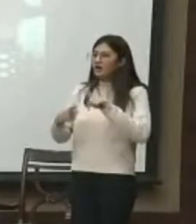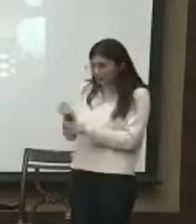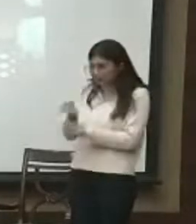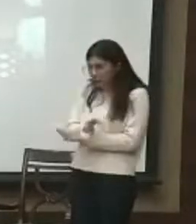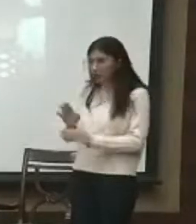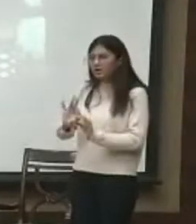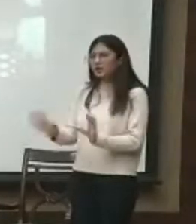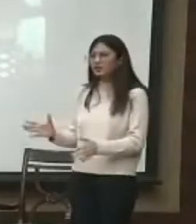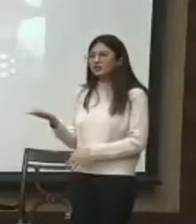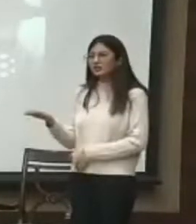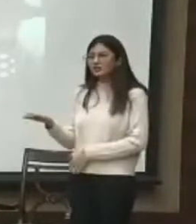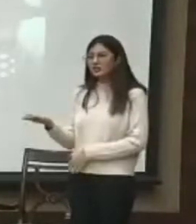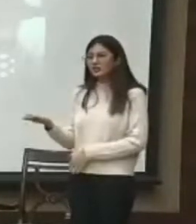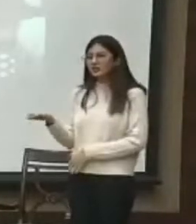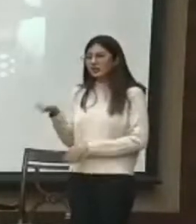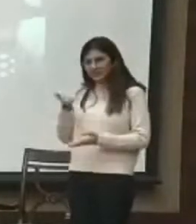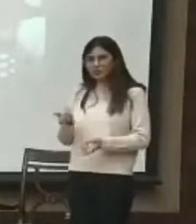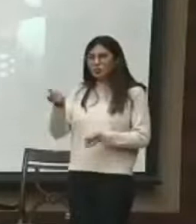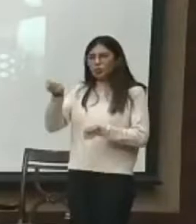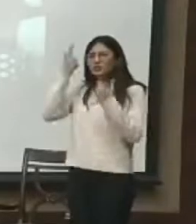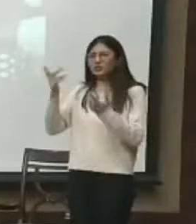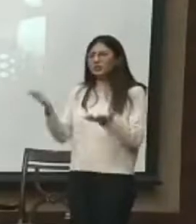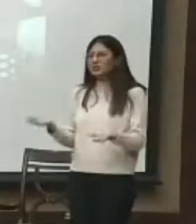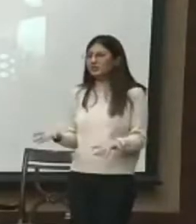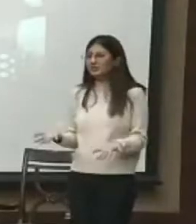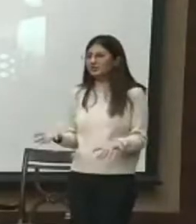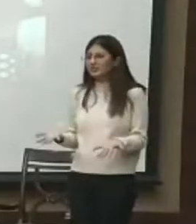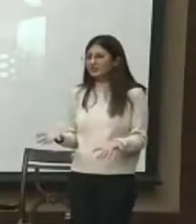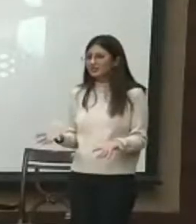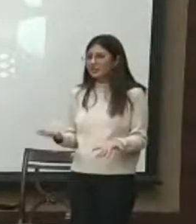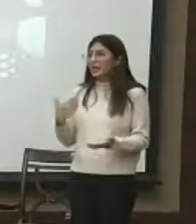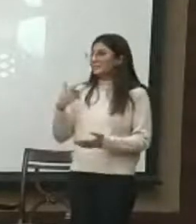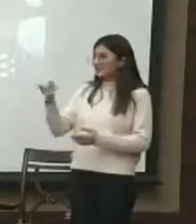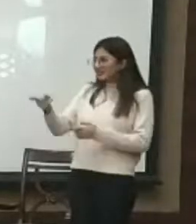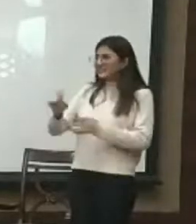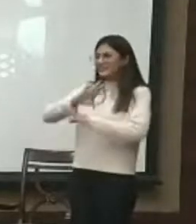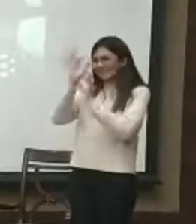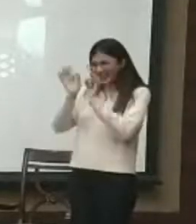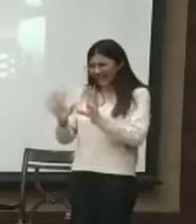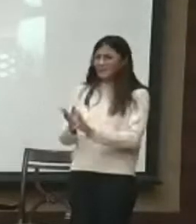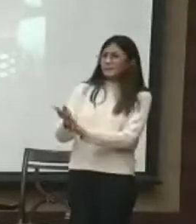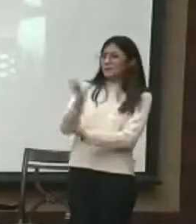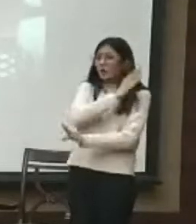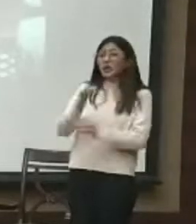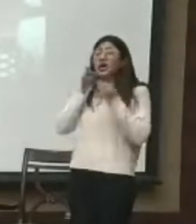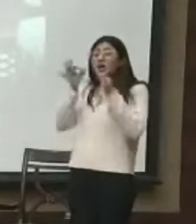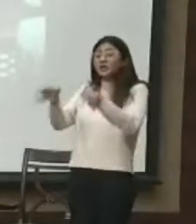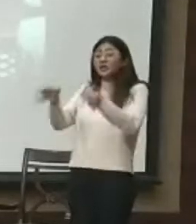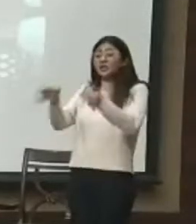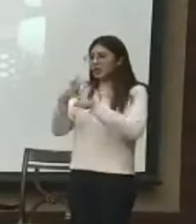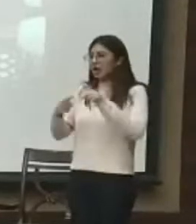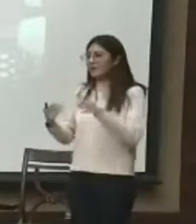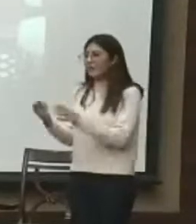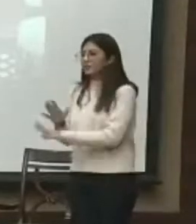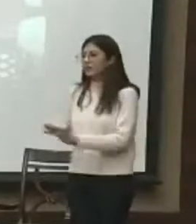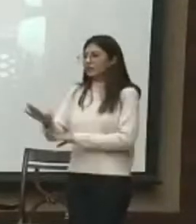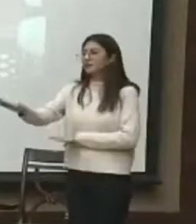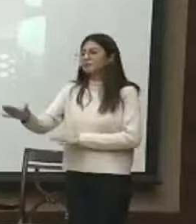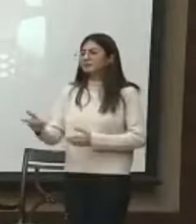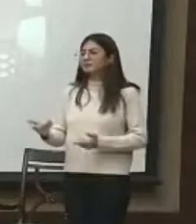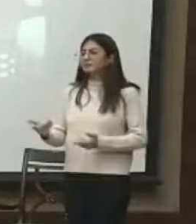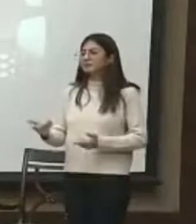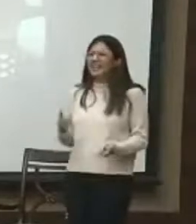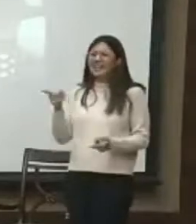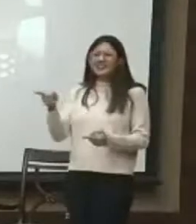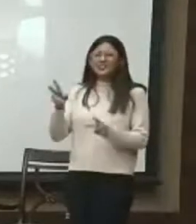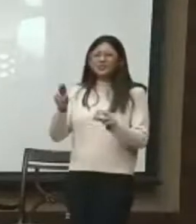the program. And that is the level of understanding of people. Something which you paid for, something which you want to which is